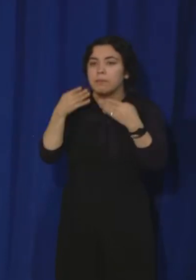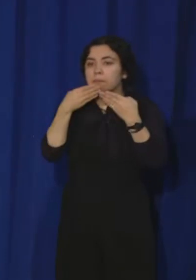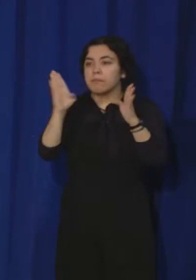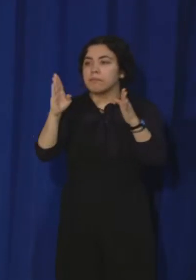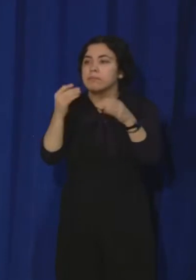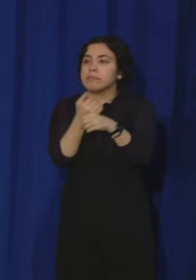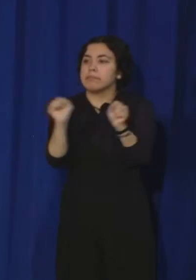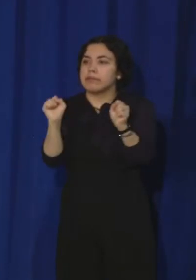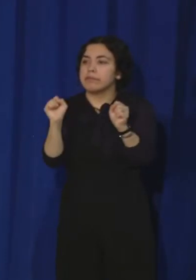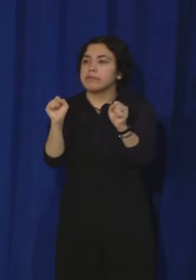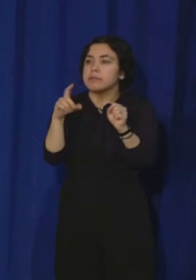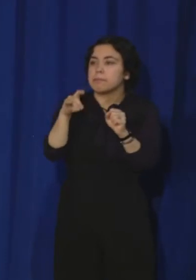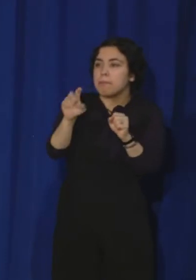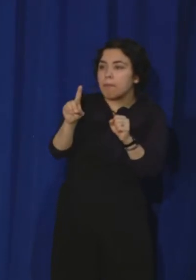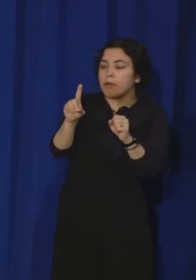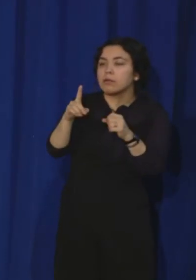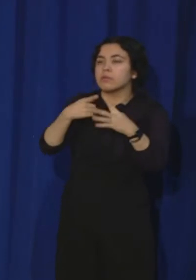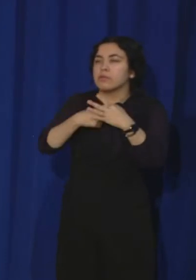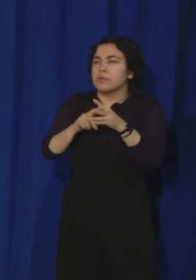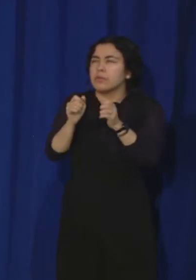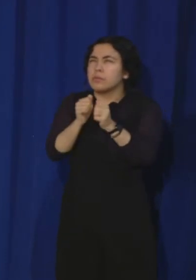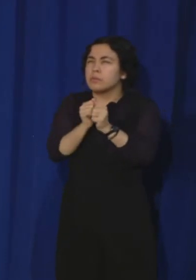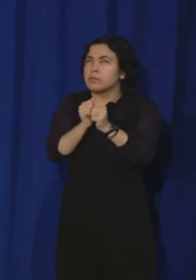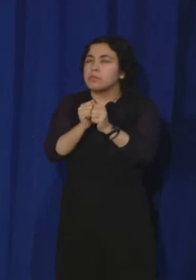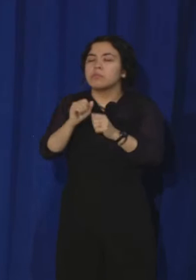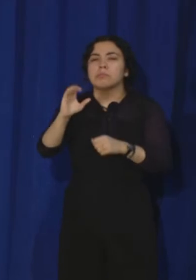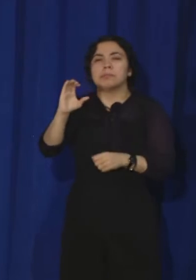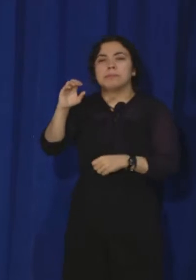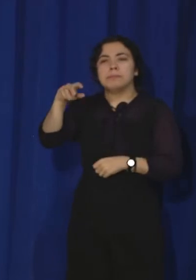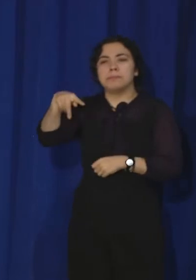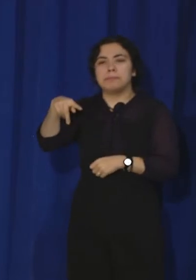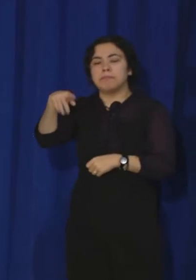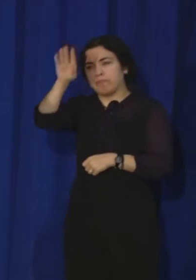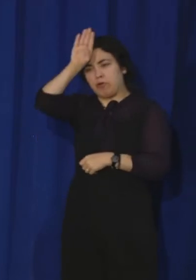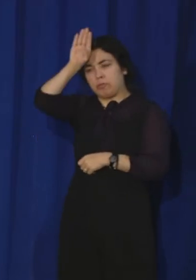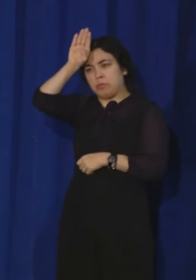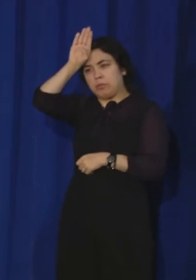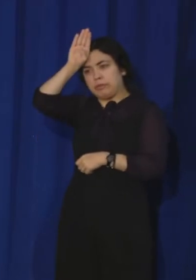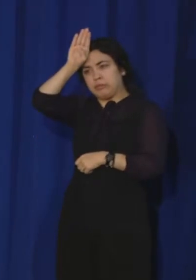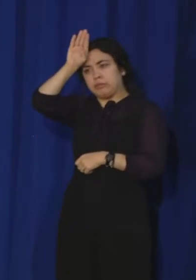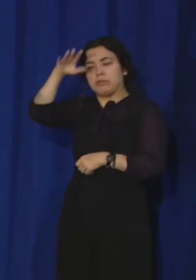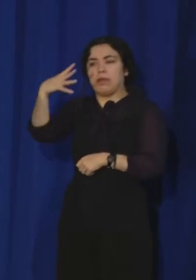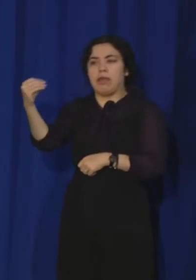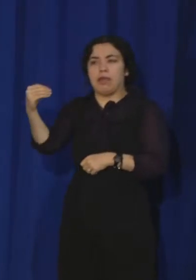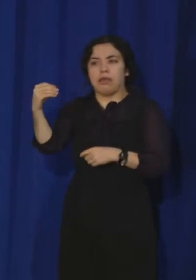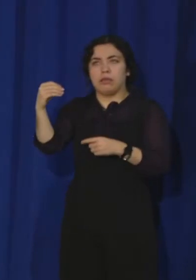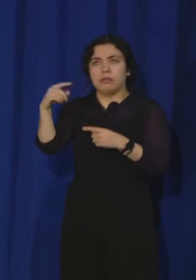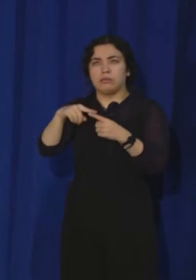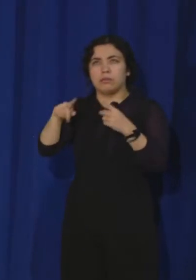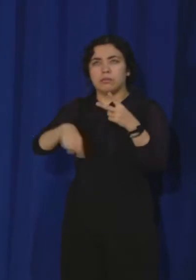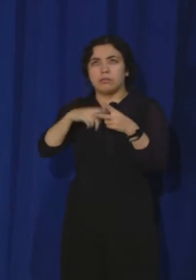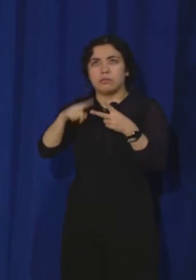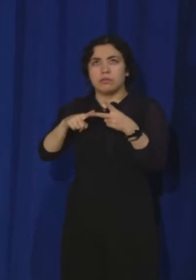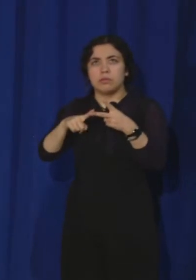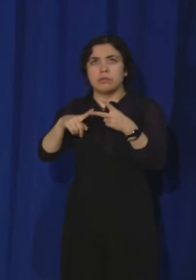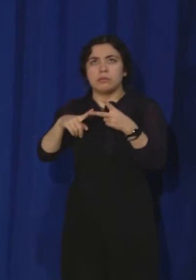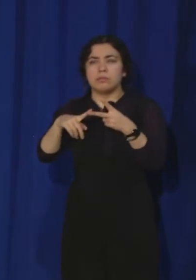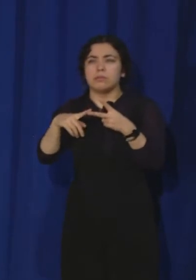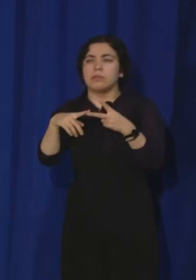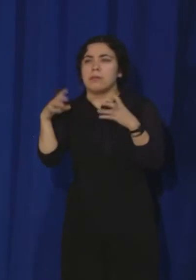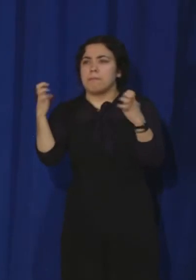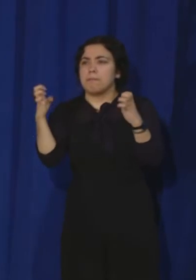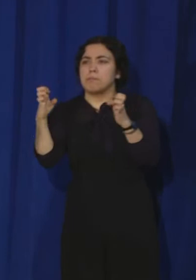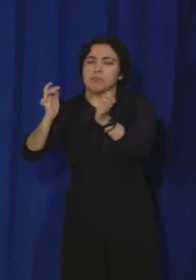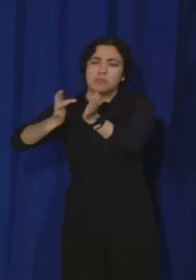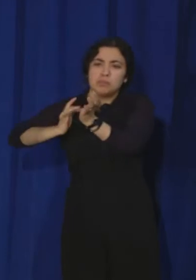first Chicago Fire Department paramedics, and now we're doing the private EMS, emergency medical service providers, and then we'll be moving on to